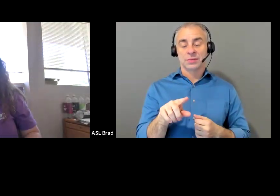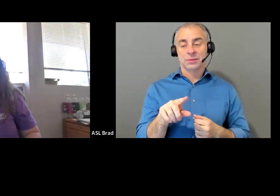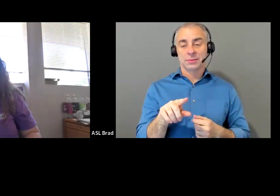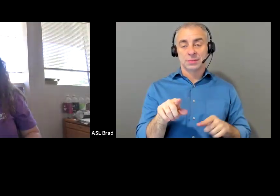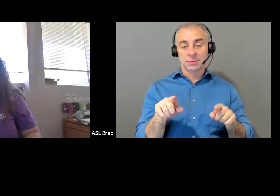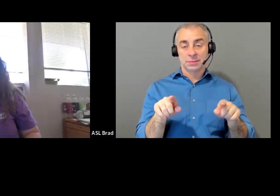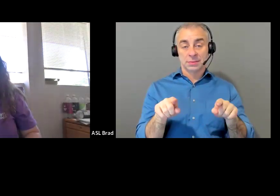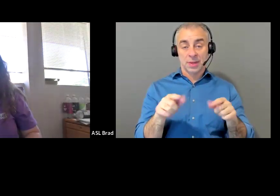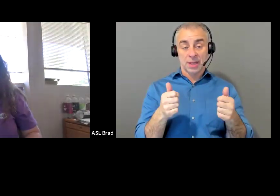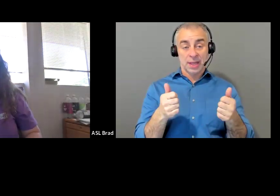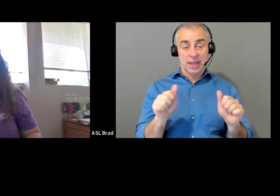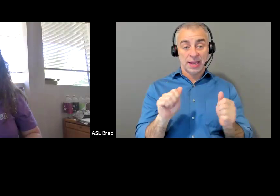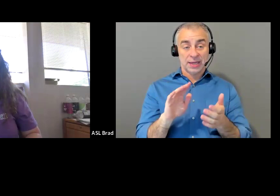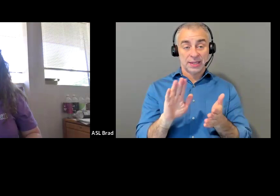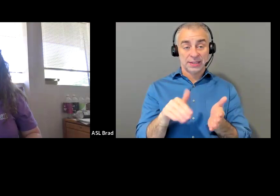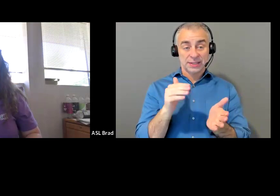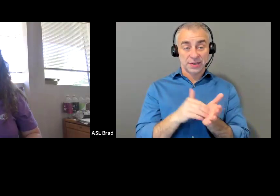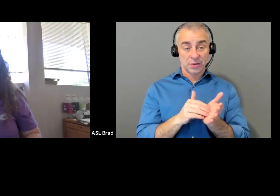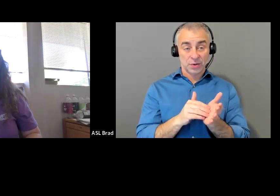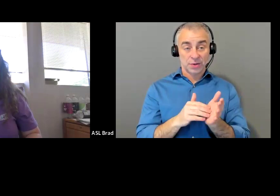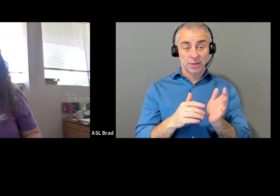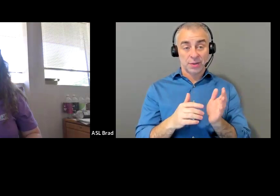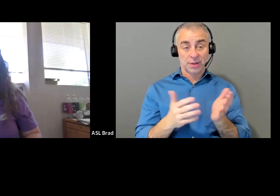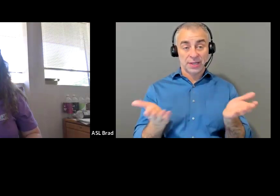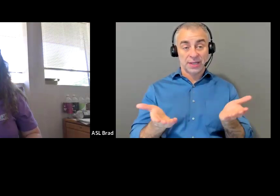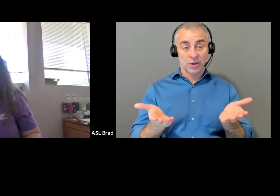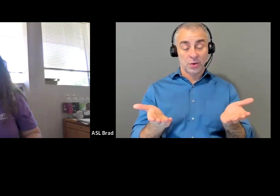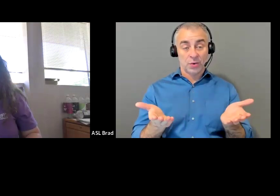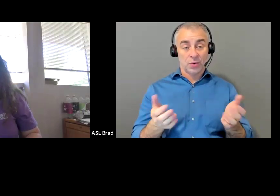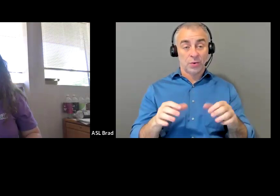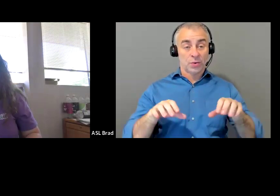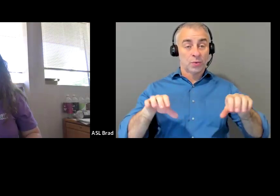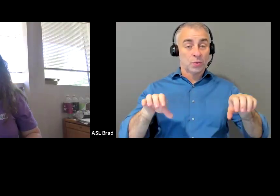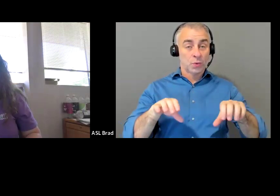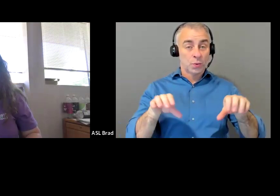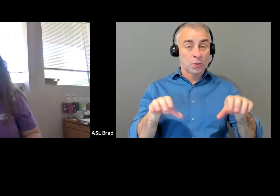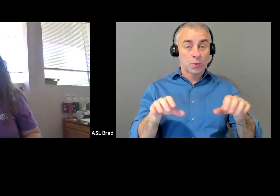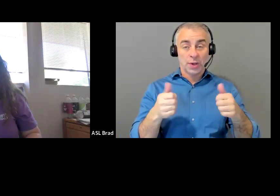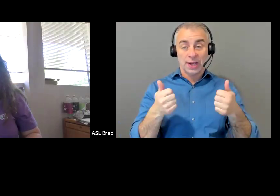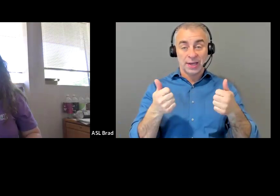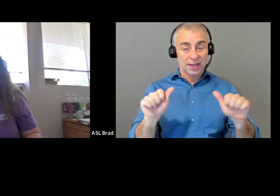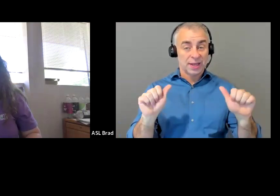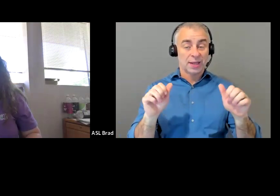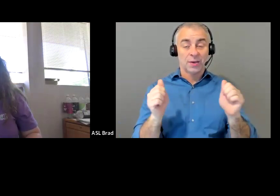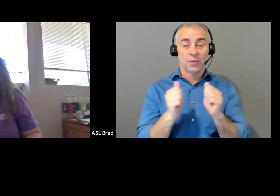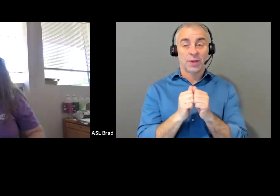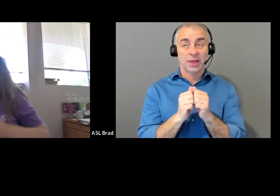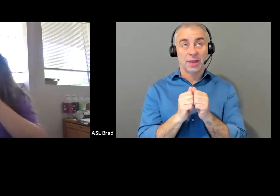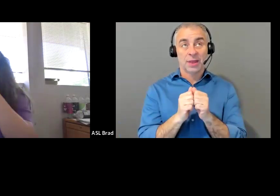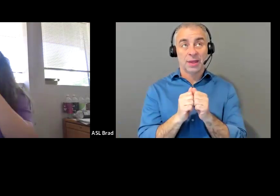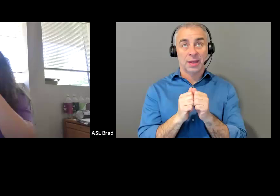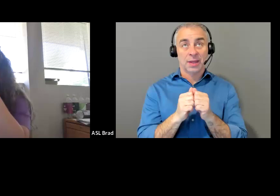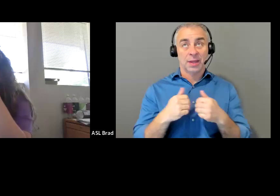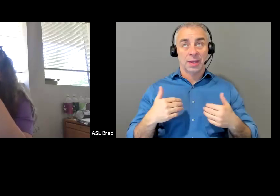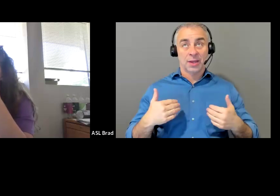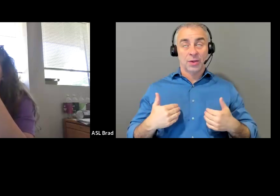Do any of the centers represented on the line do anything with